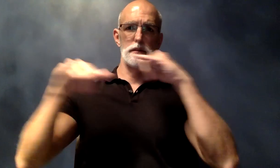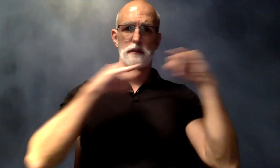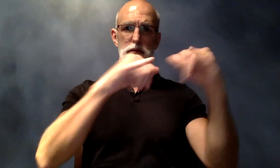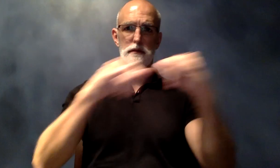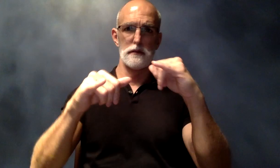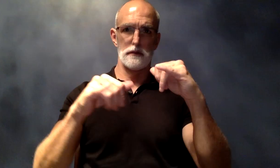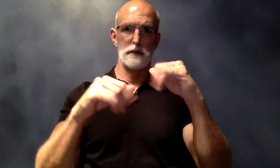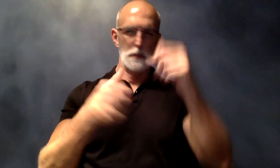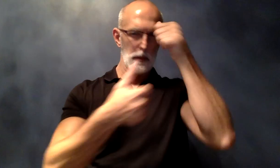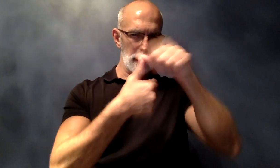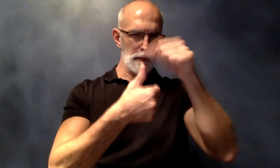Hey,